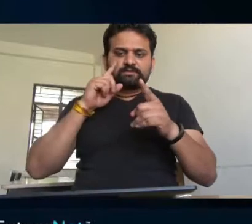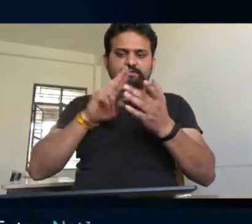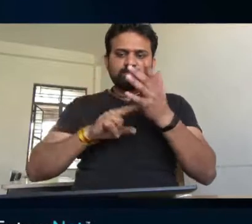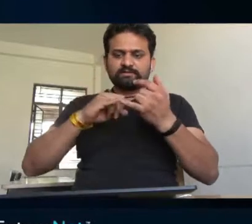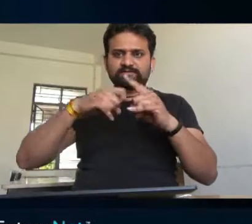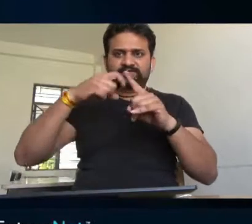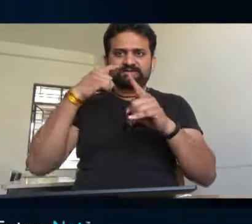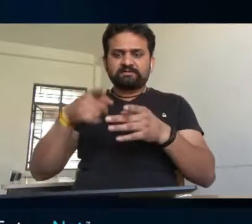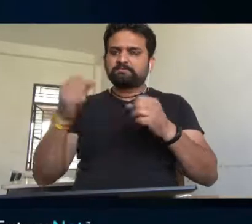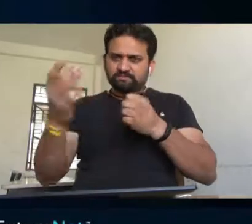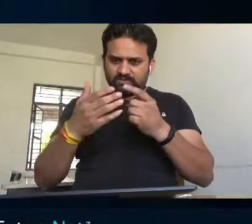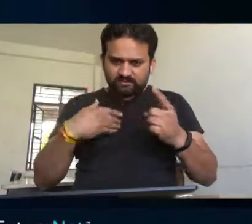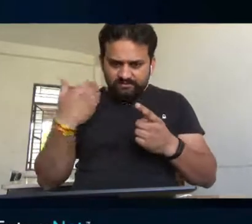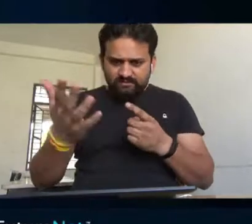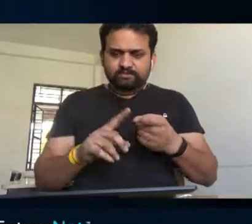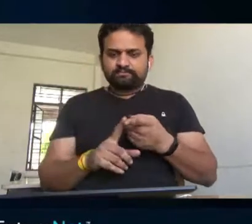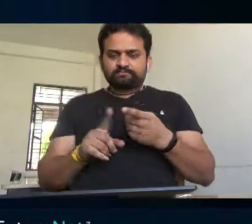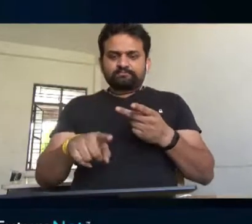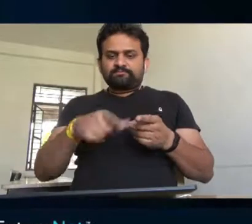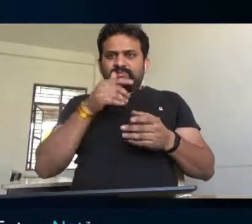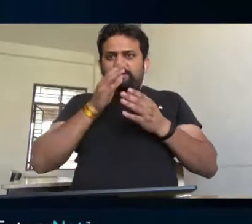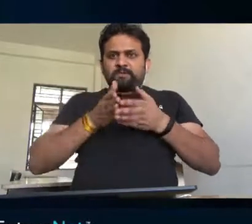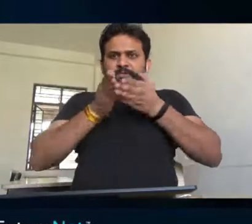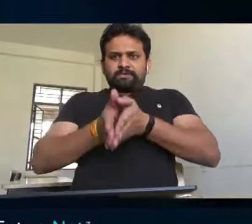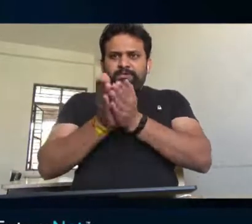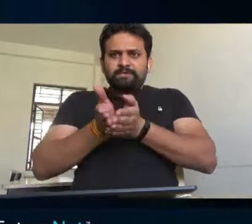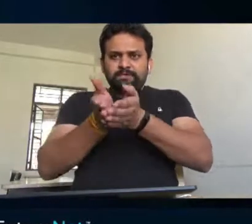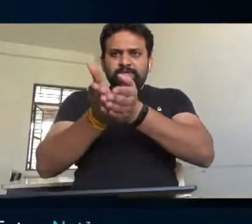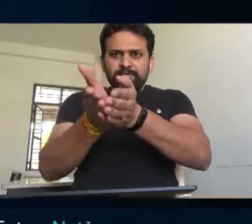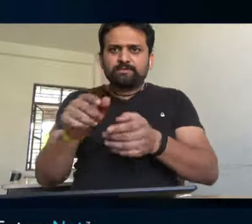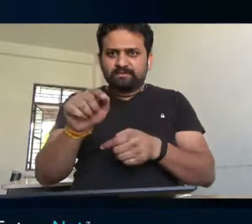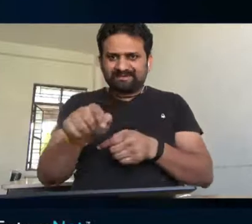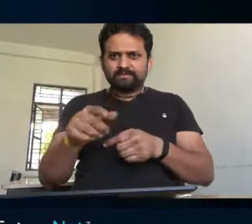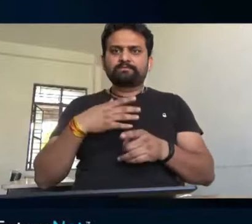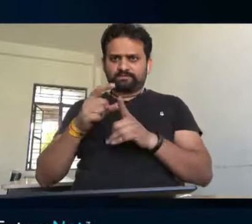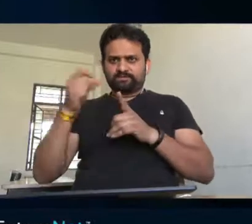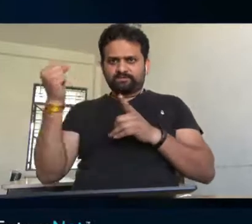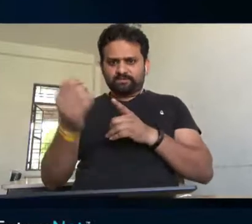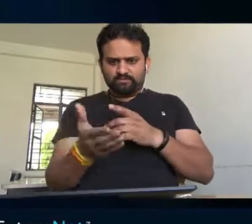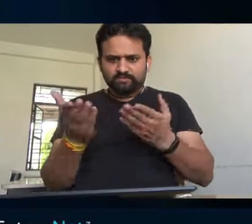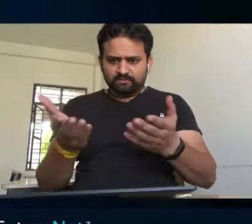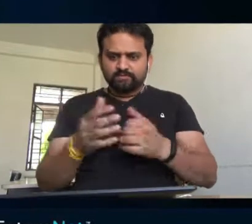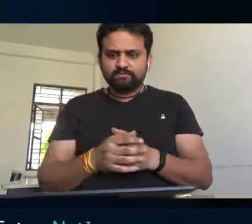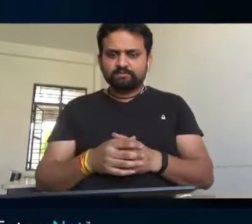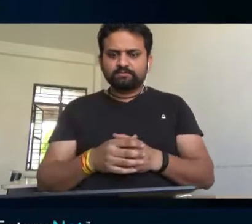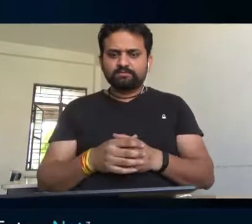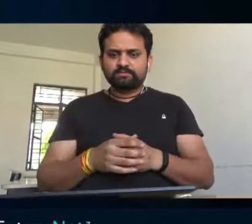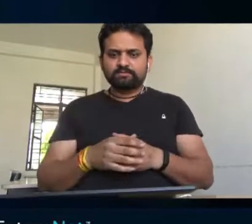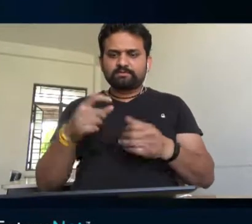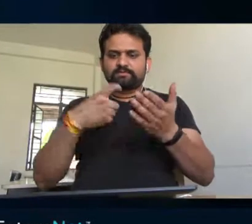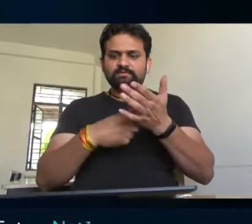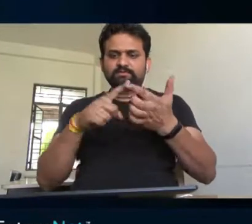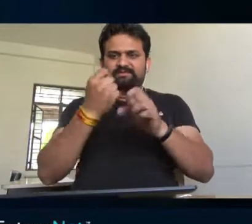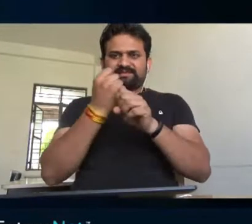there. We have here some skiing project. Then Adam Jedlinski, he was going on one of the